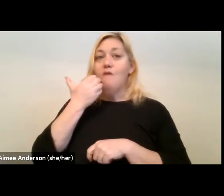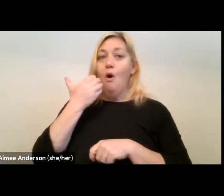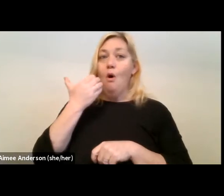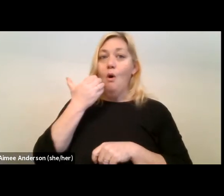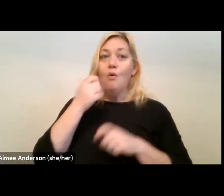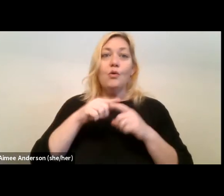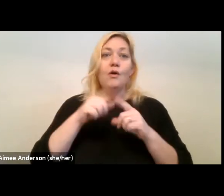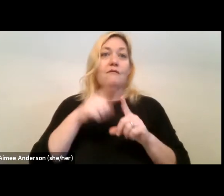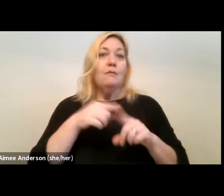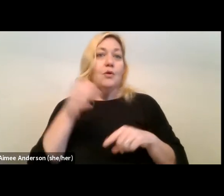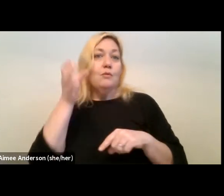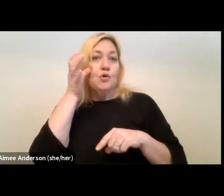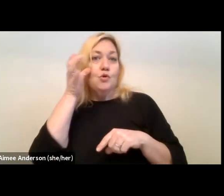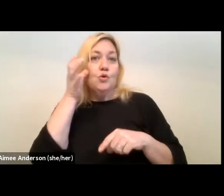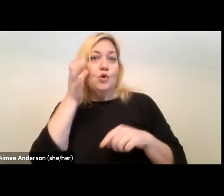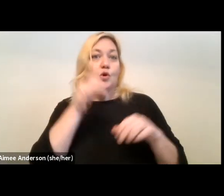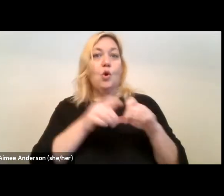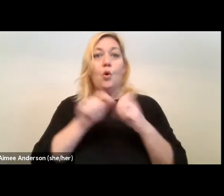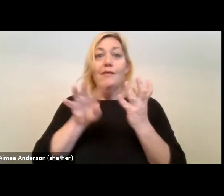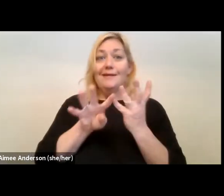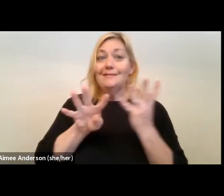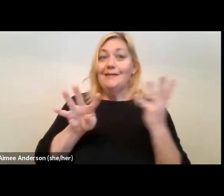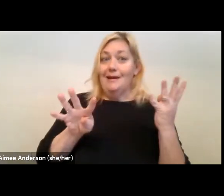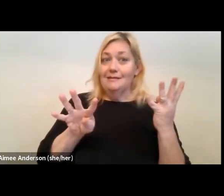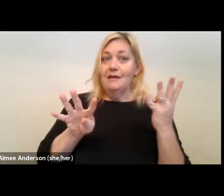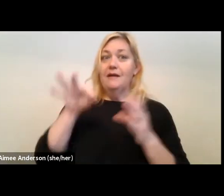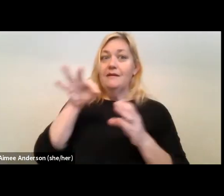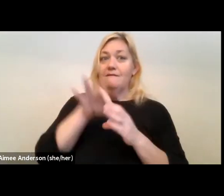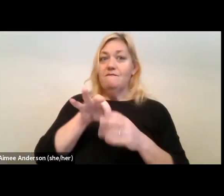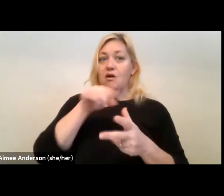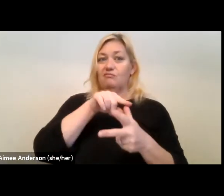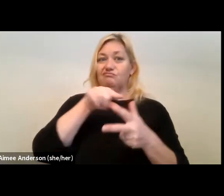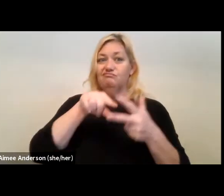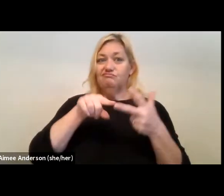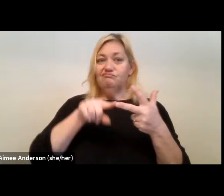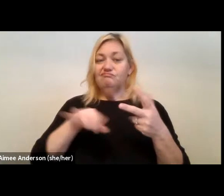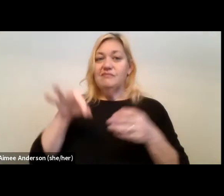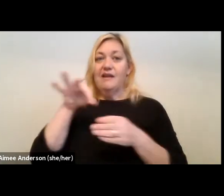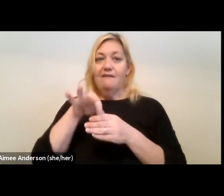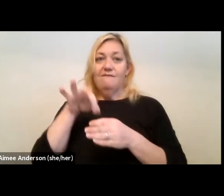their computer, or they can stand in line and vote and vote a ballot